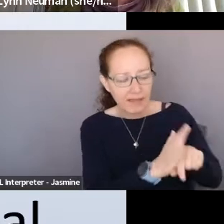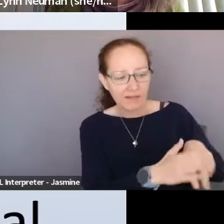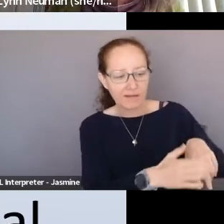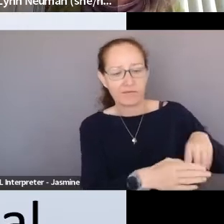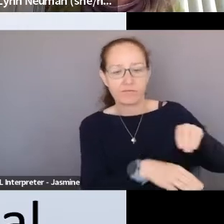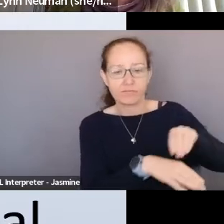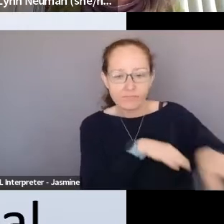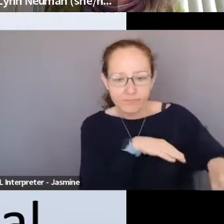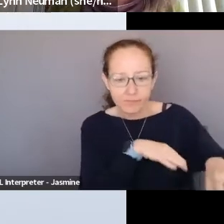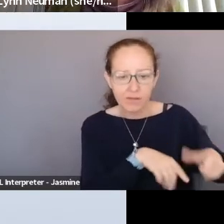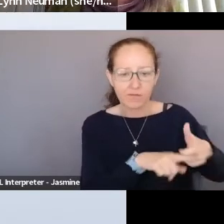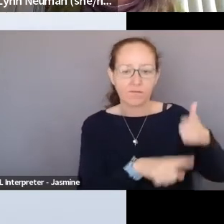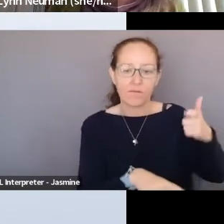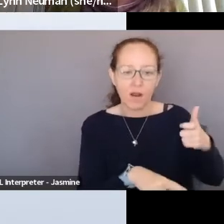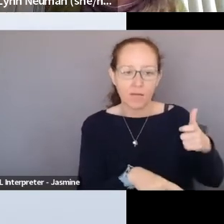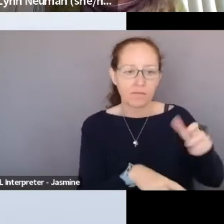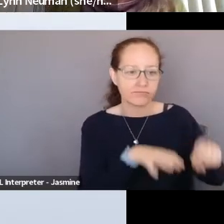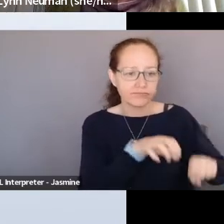policies. Next slide.